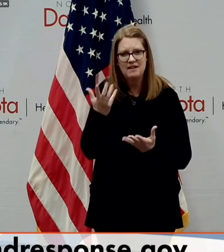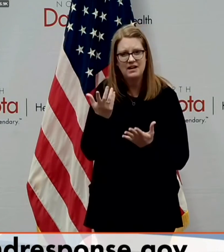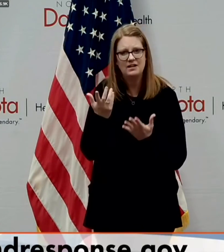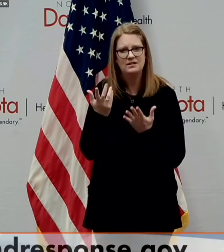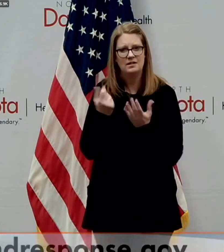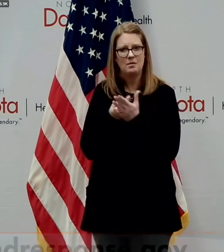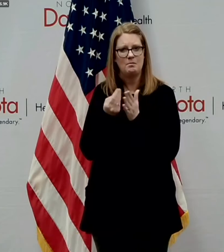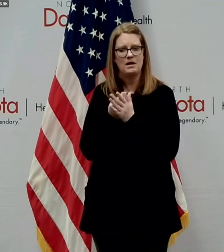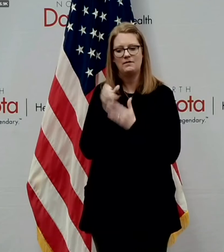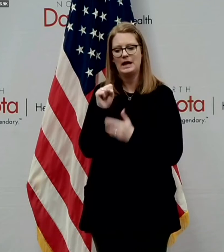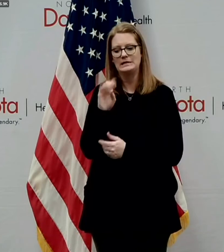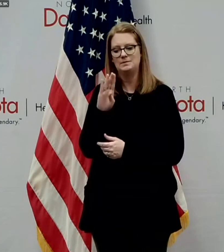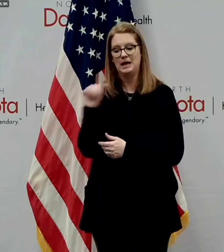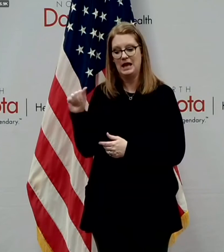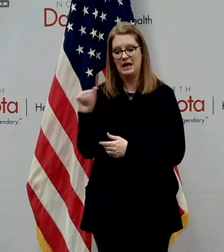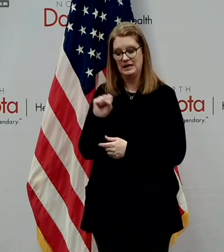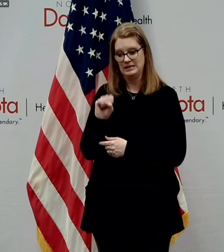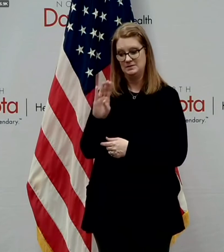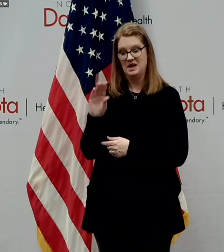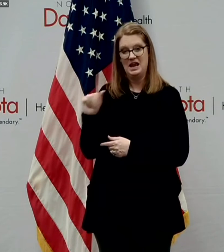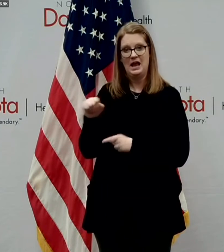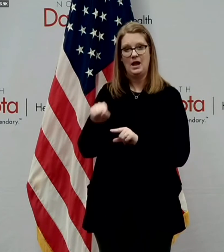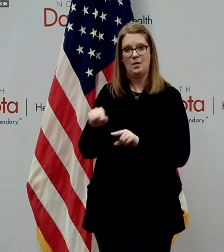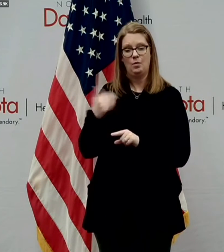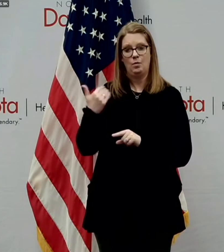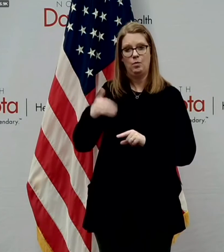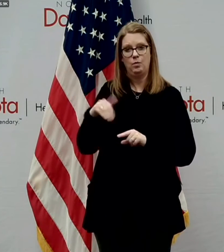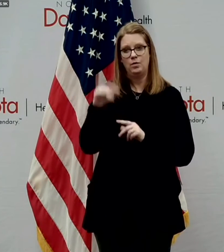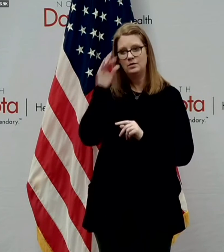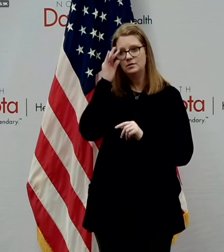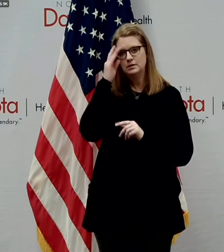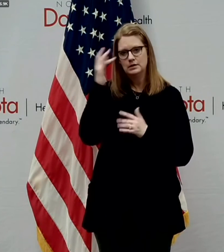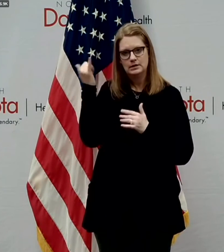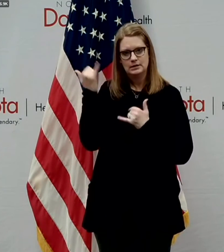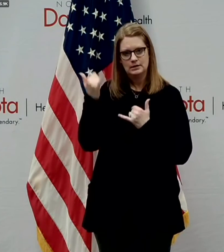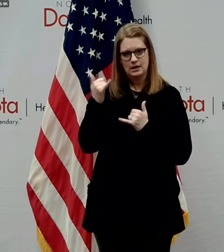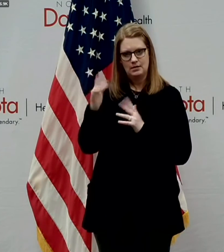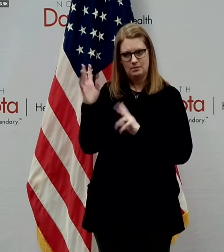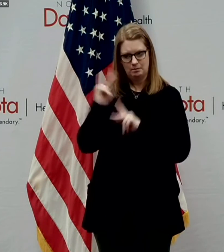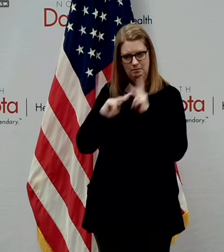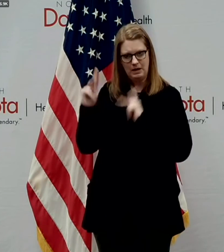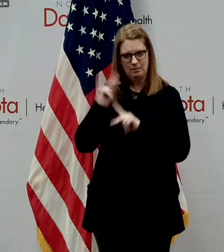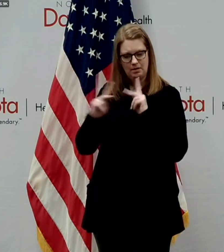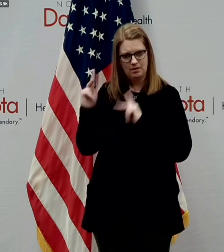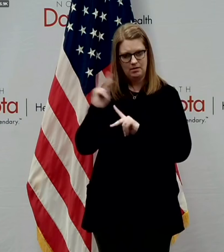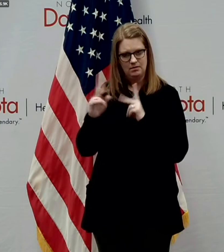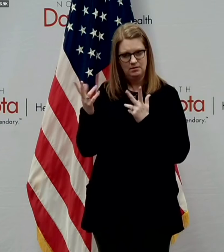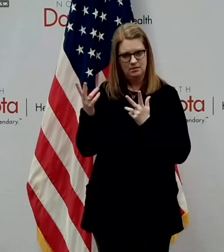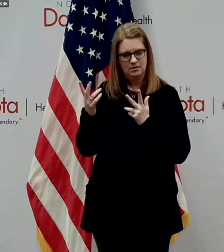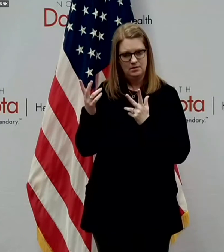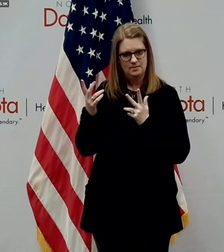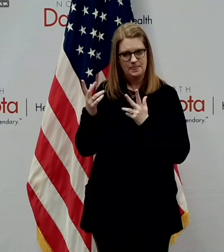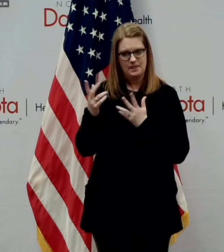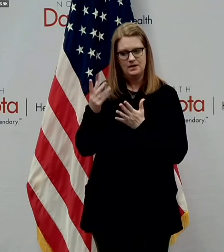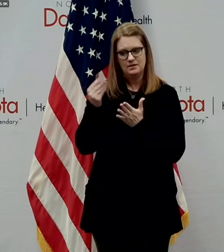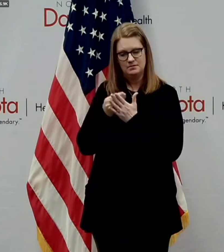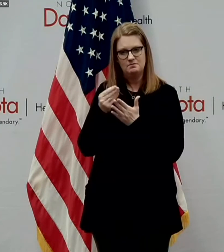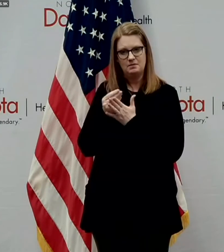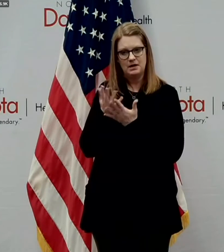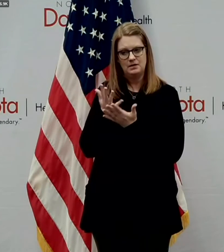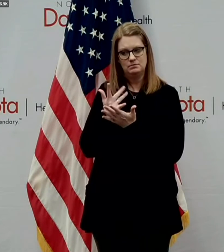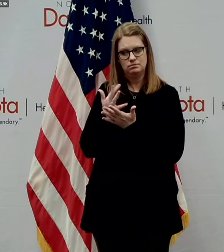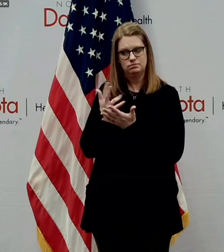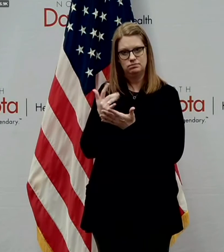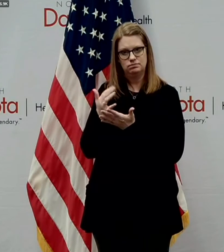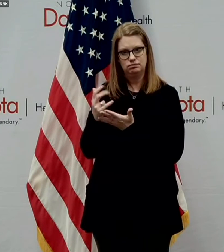the SBA is so popular that people are running through it. Again, running through it as in the dollars are